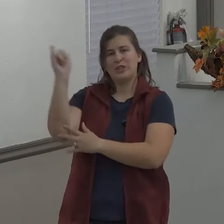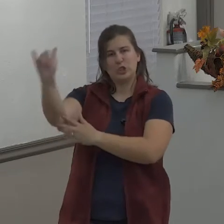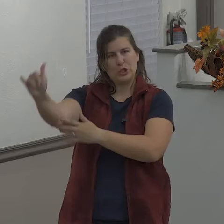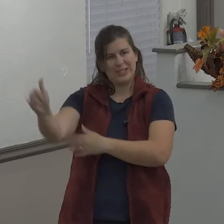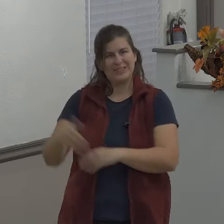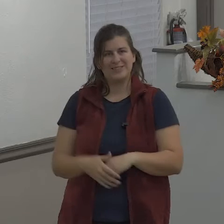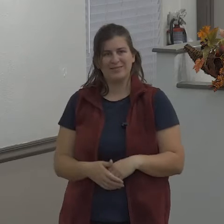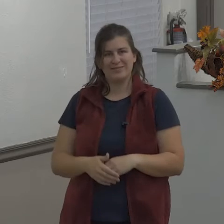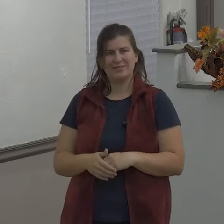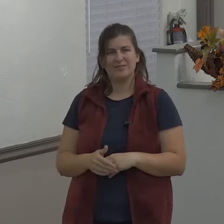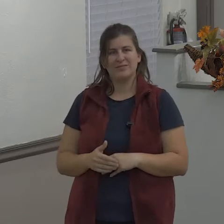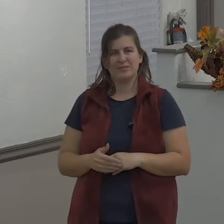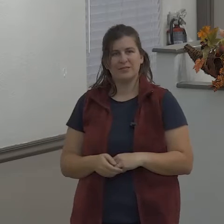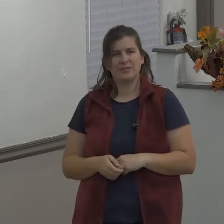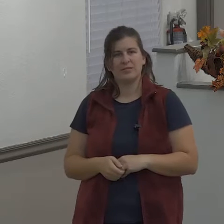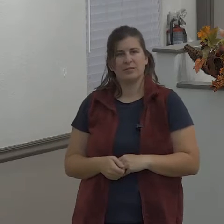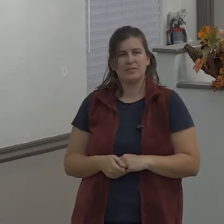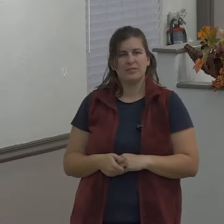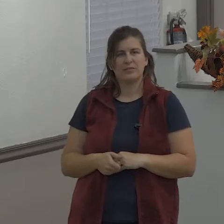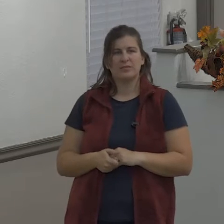compared to eternity.